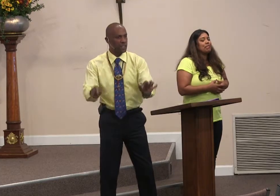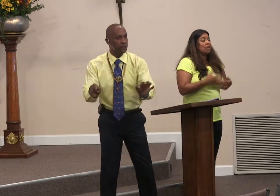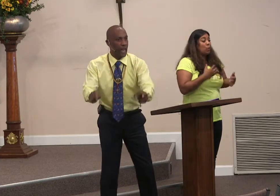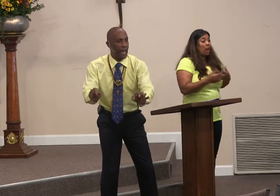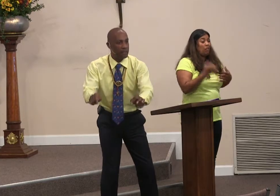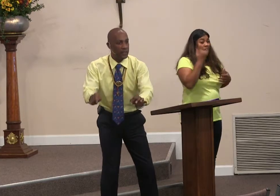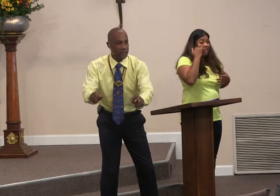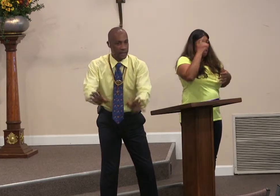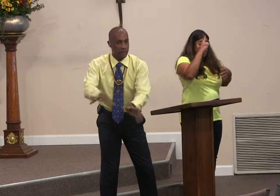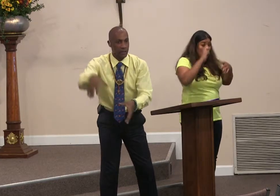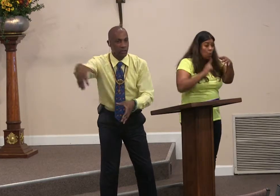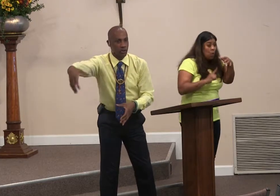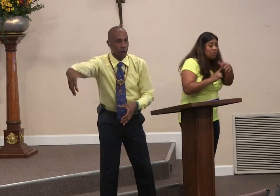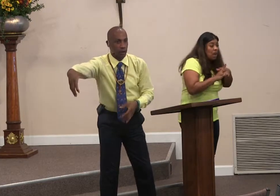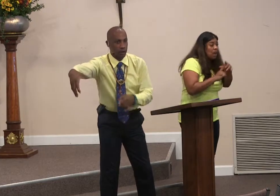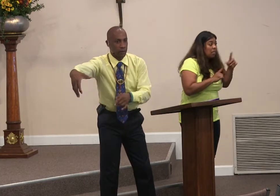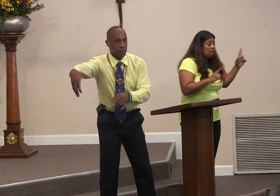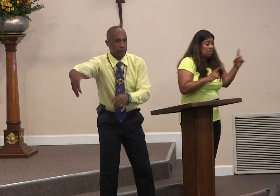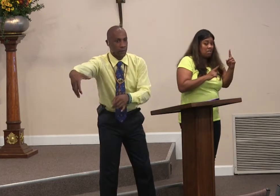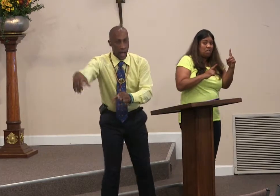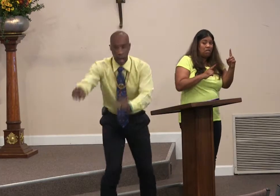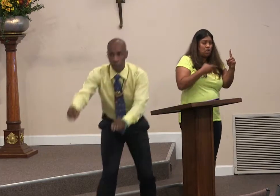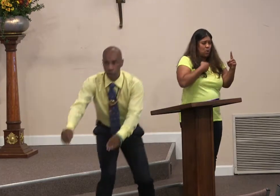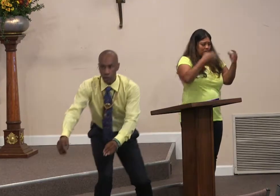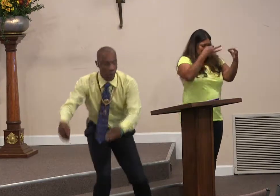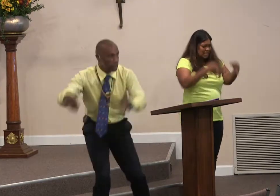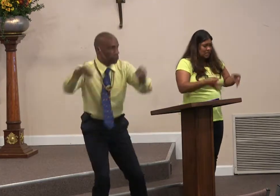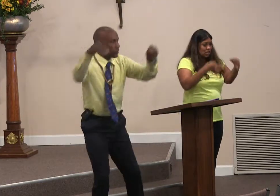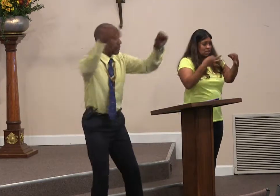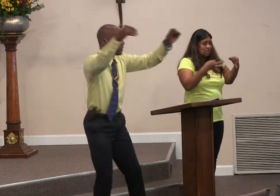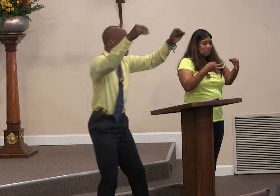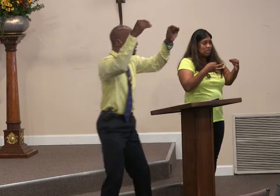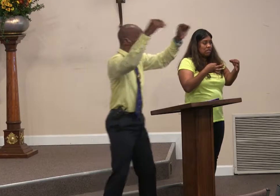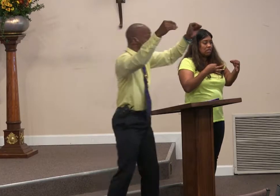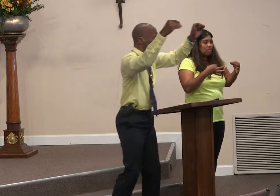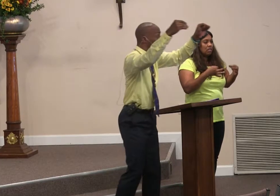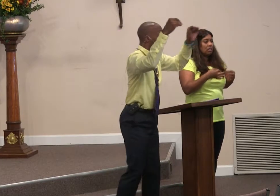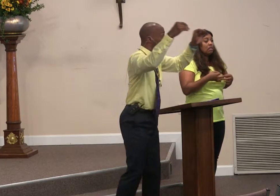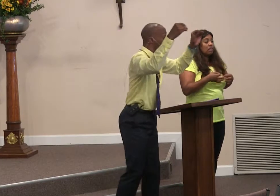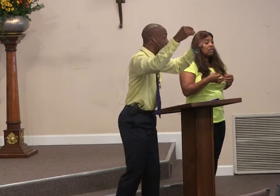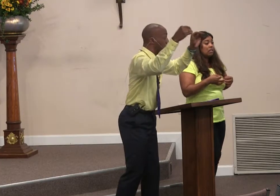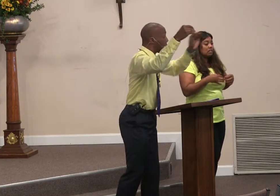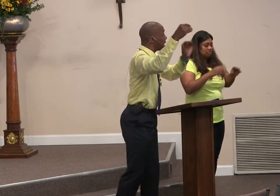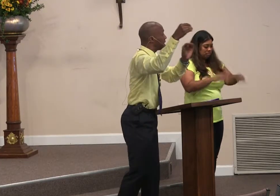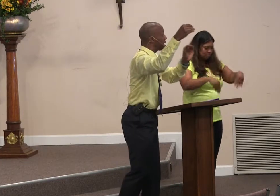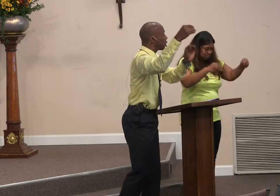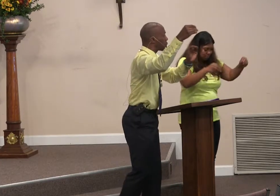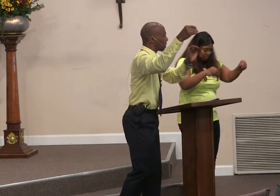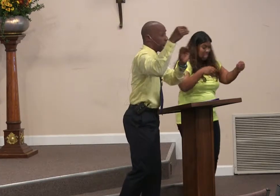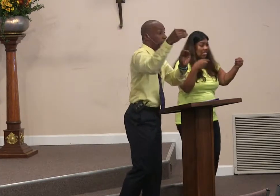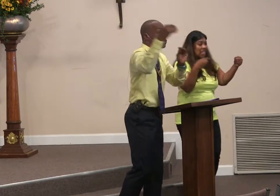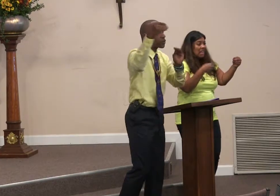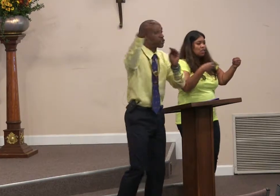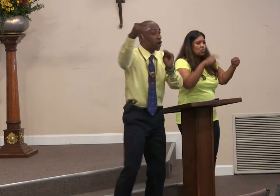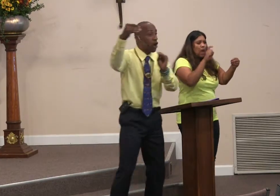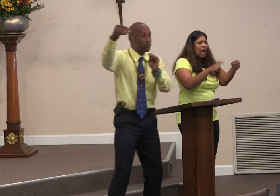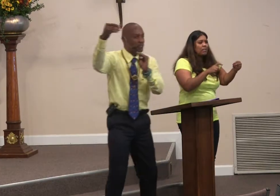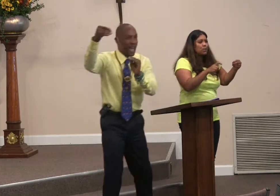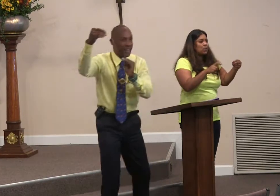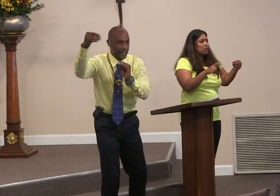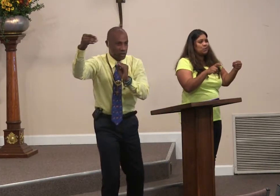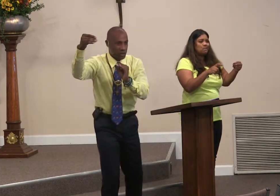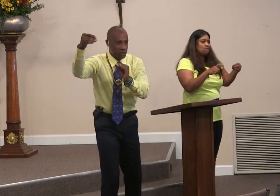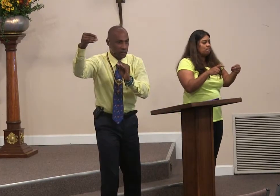realize you still have this in this trunk? I'm showing you that this thing is still undealt with,